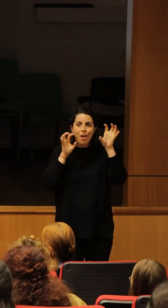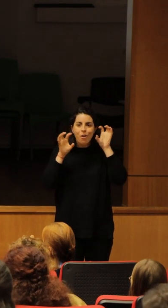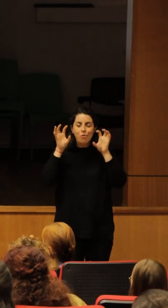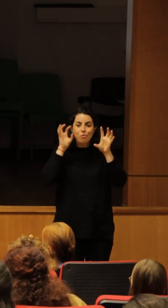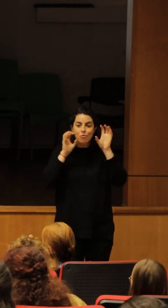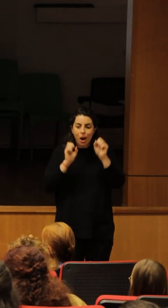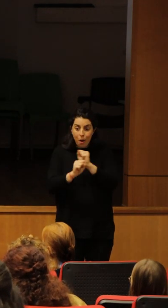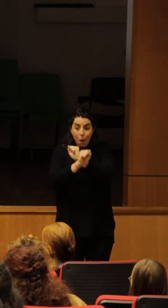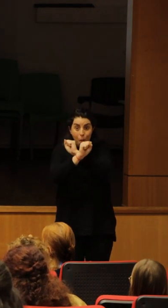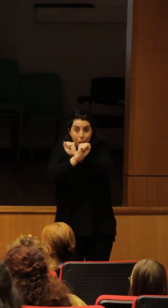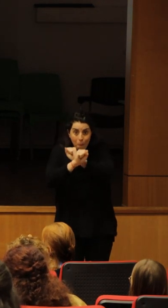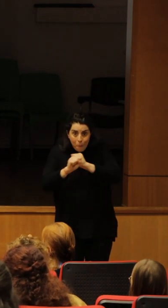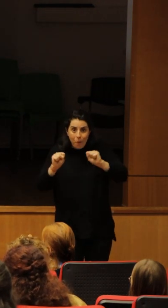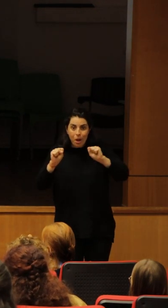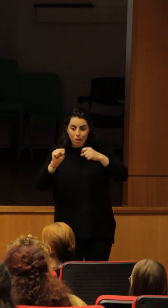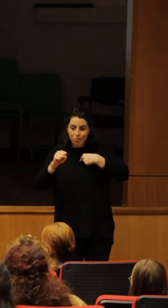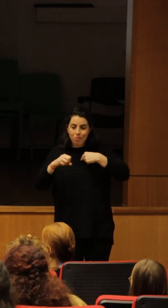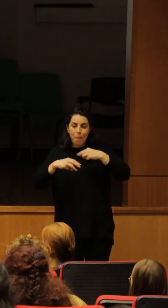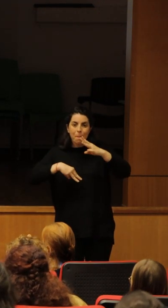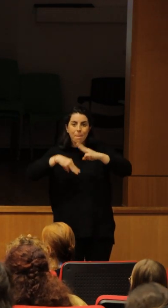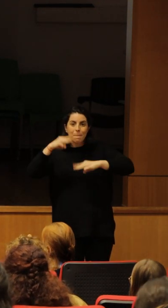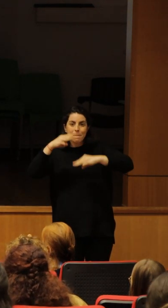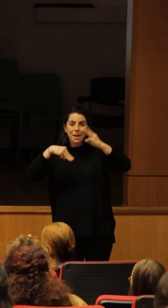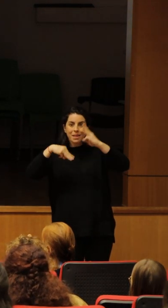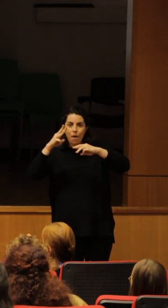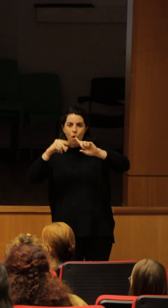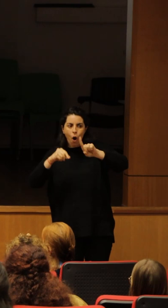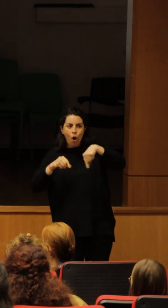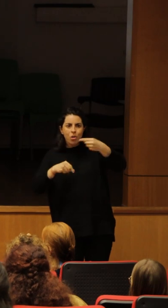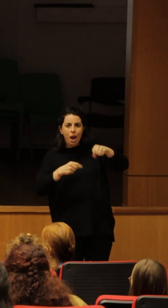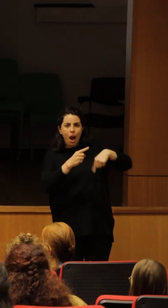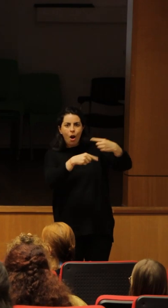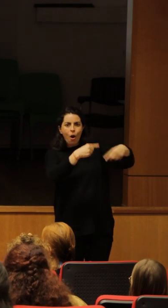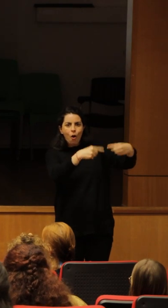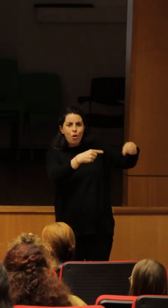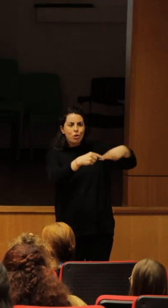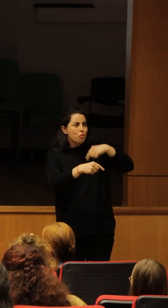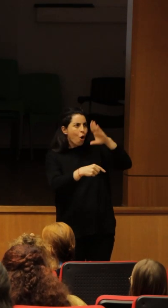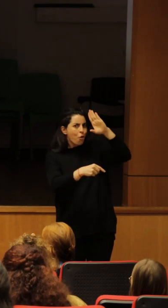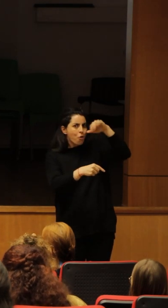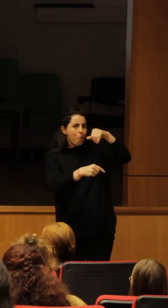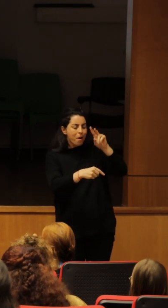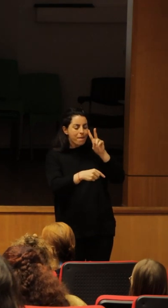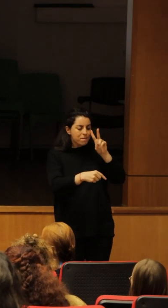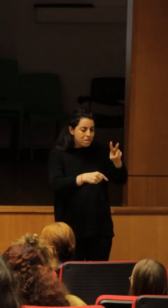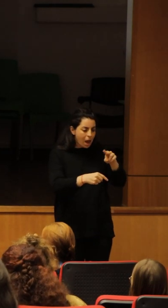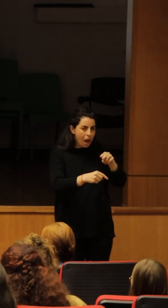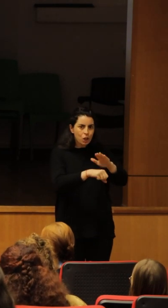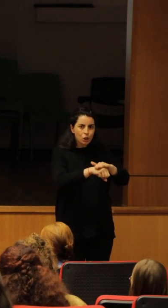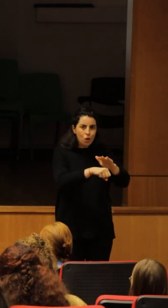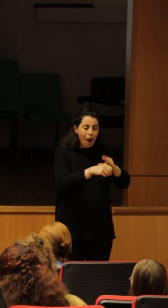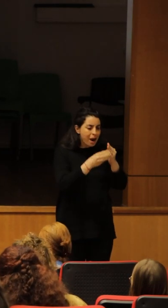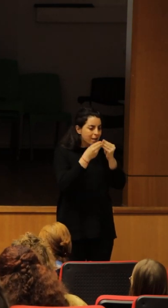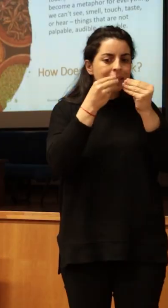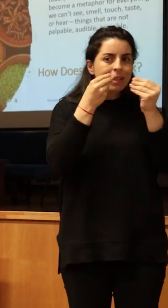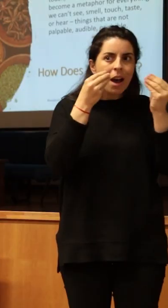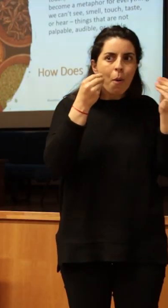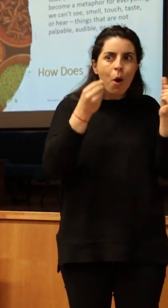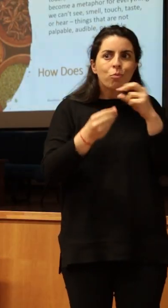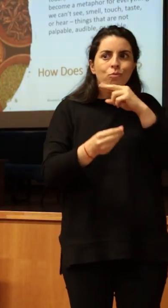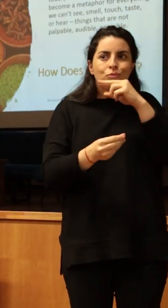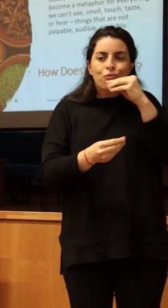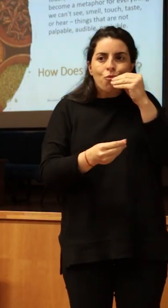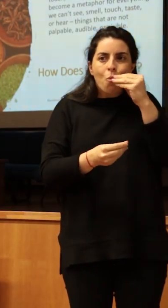puede convertirse en una metáfora de todo lo que no podemos ver, oler, tocar, saborear o escuchar.